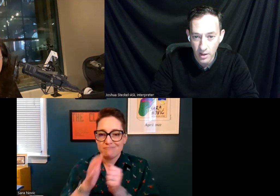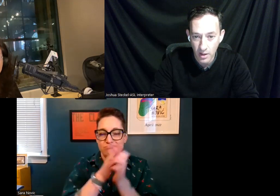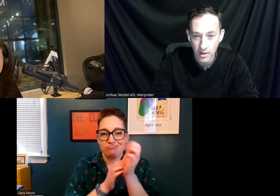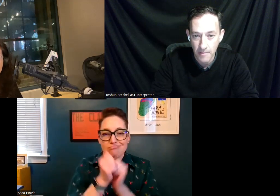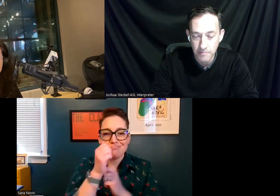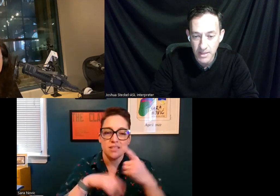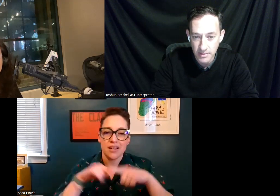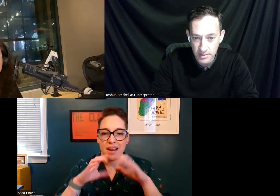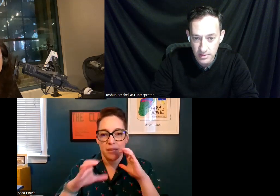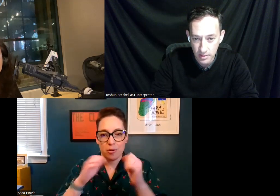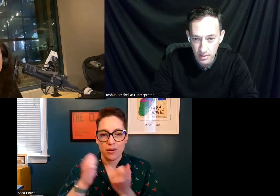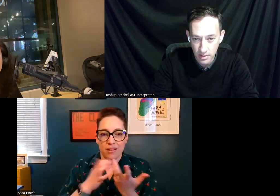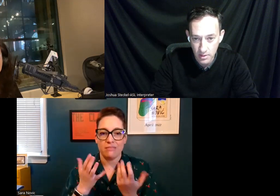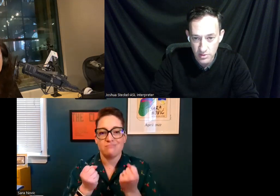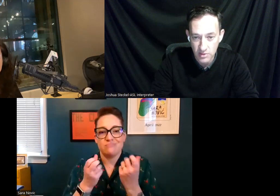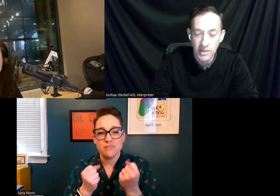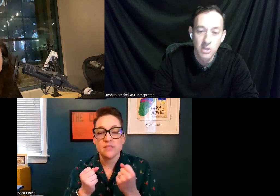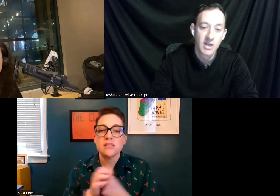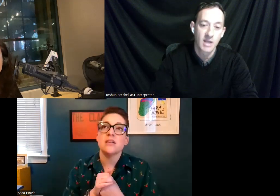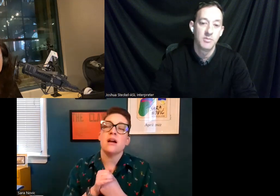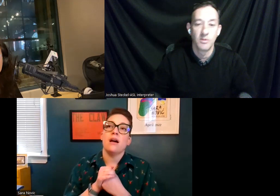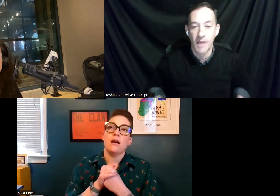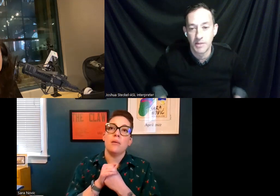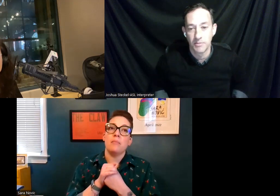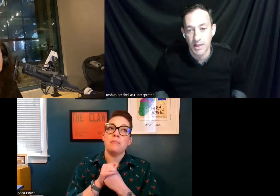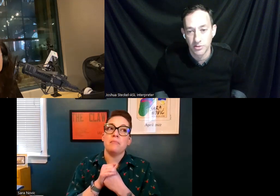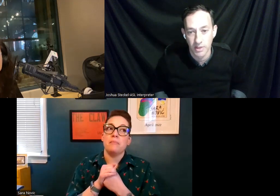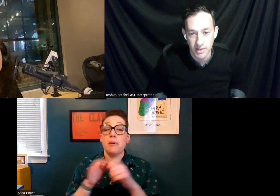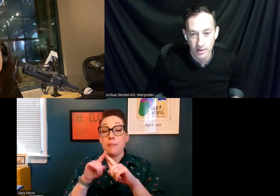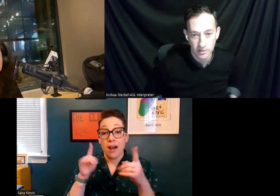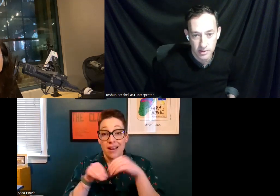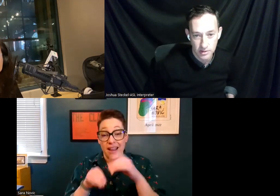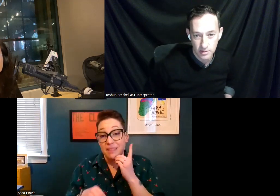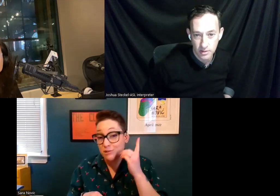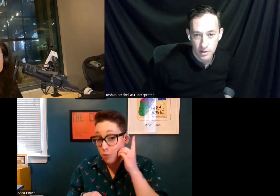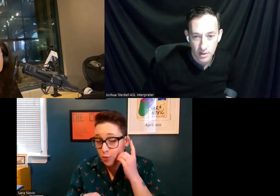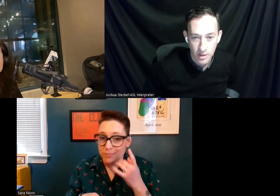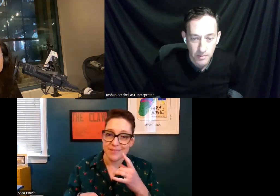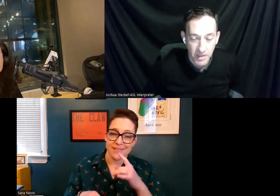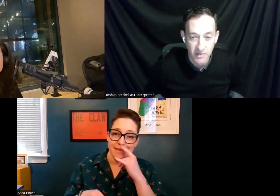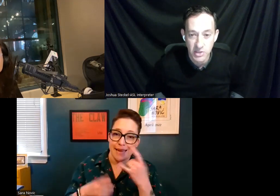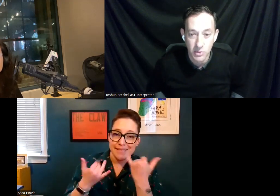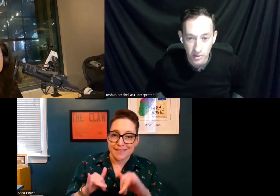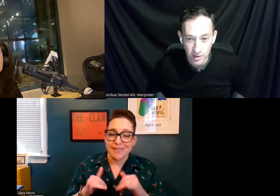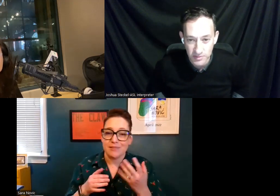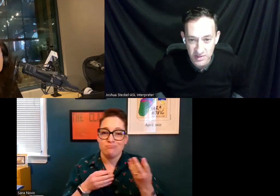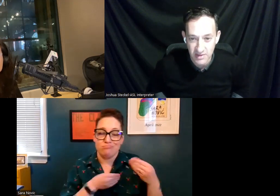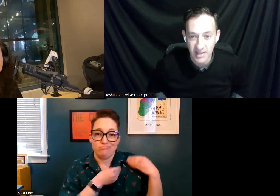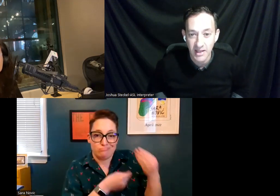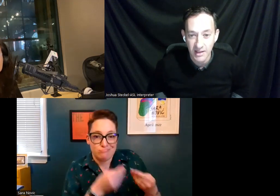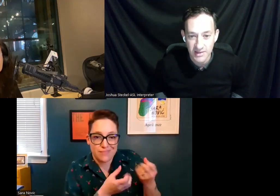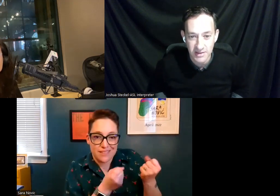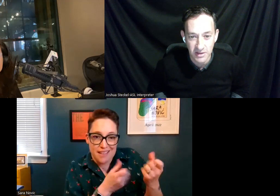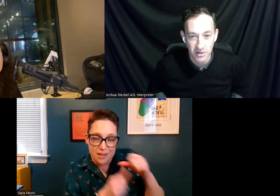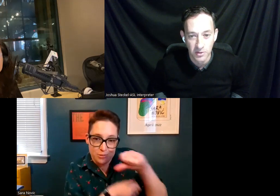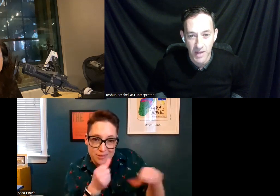wear mittens so that they could not communicate manually in sign language. But in the dorms, the